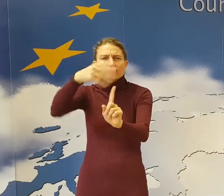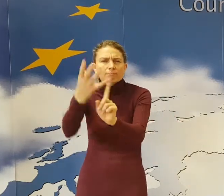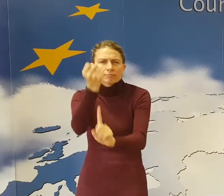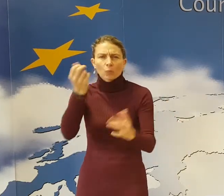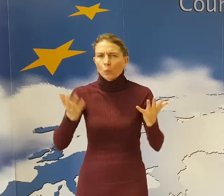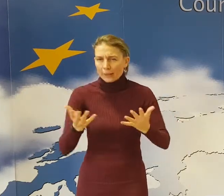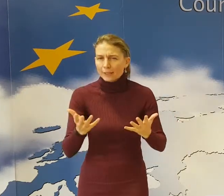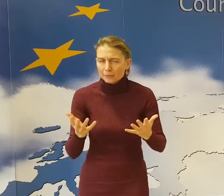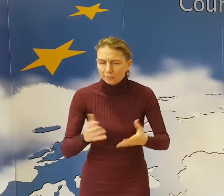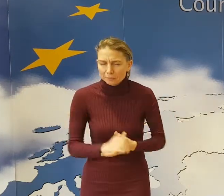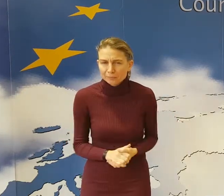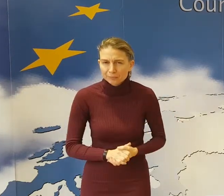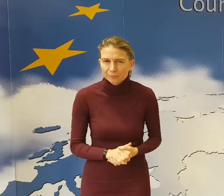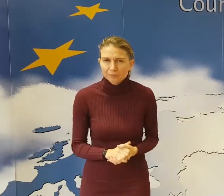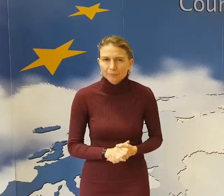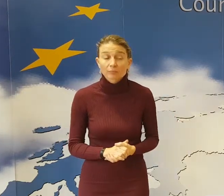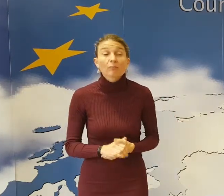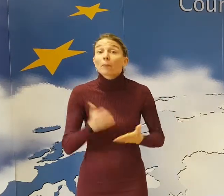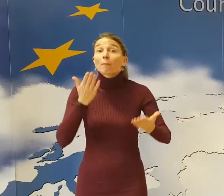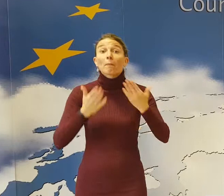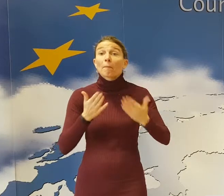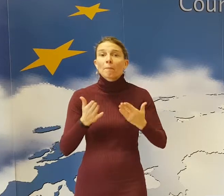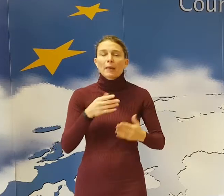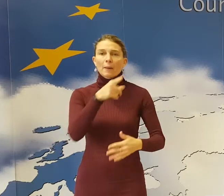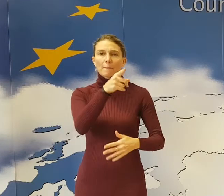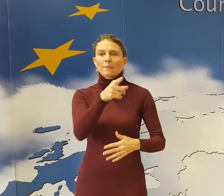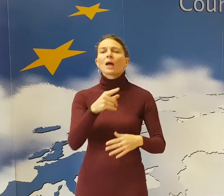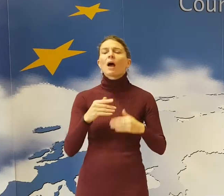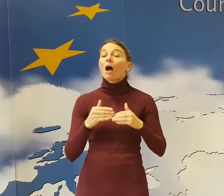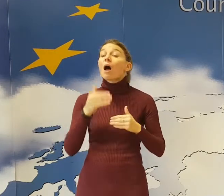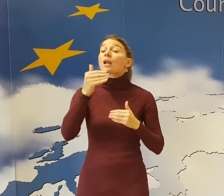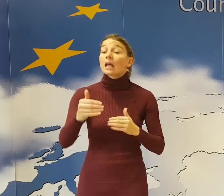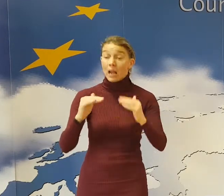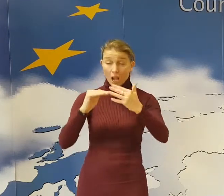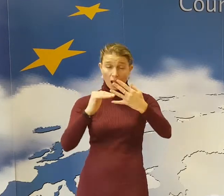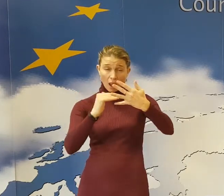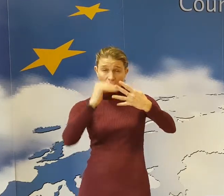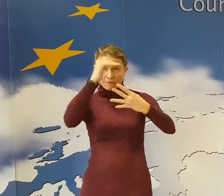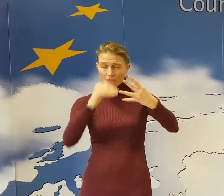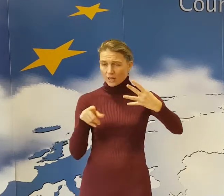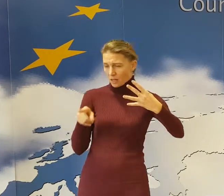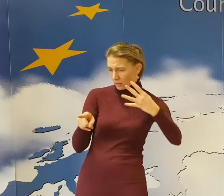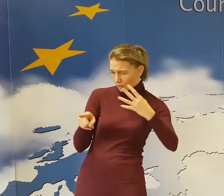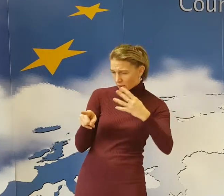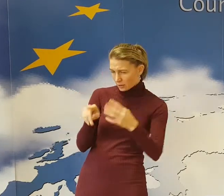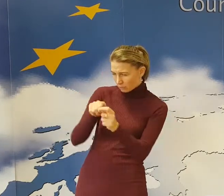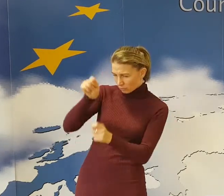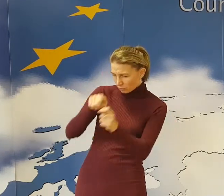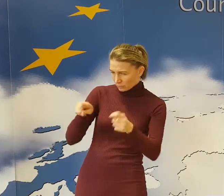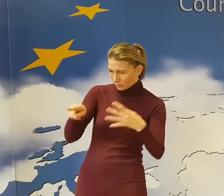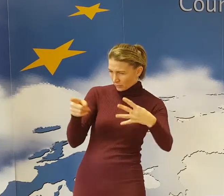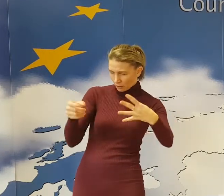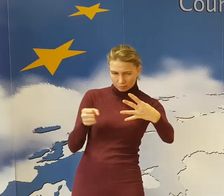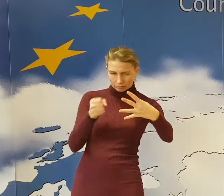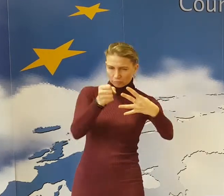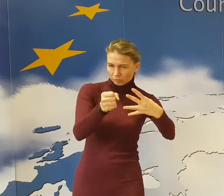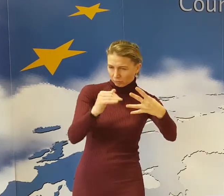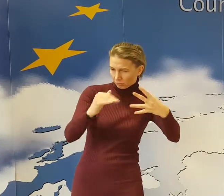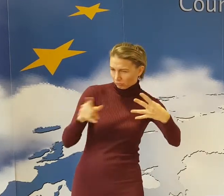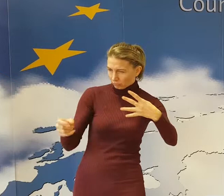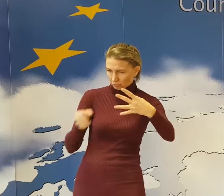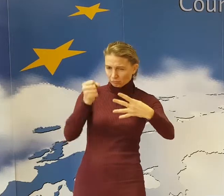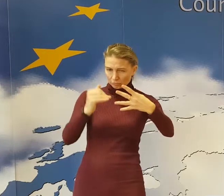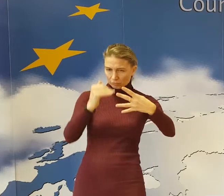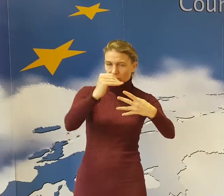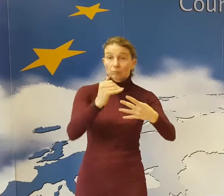semester. Or it could be a placement test. That's another purpose. For example, a student who studied in a different program